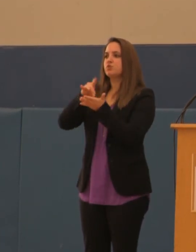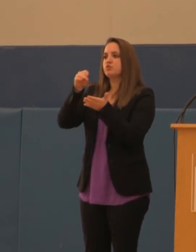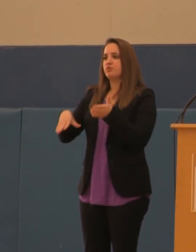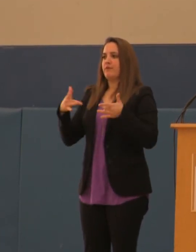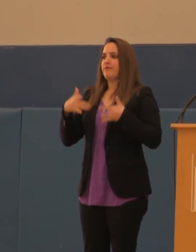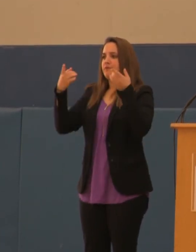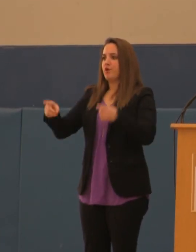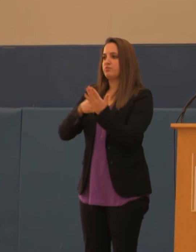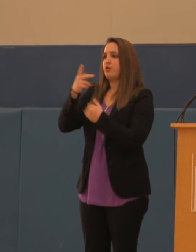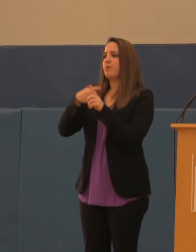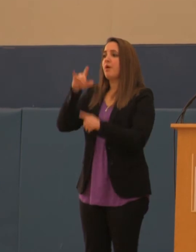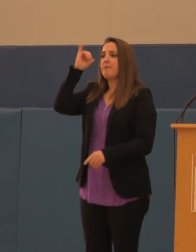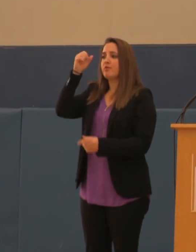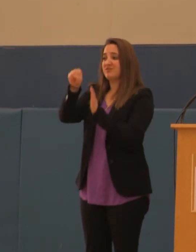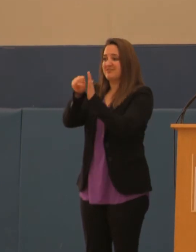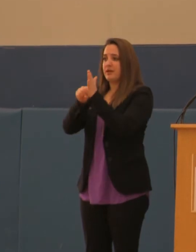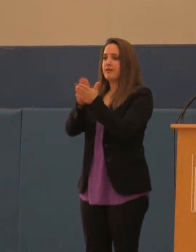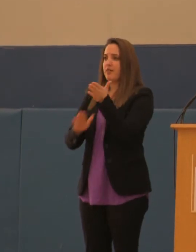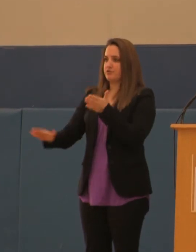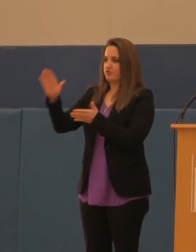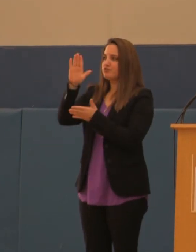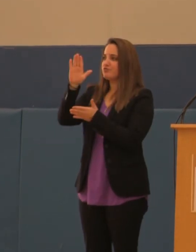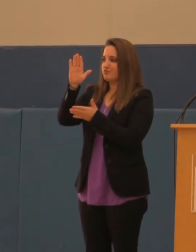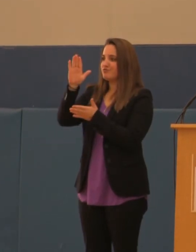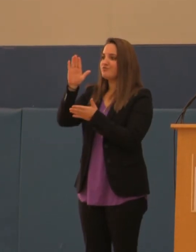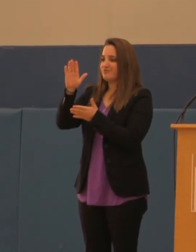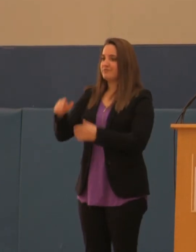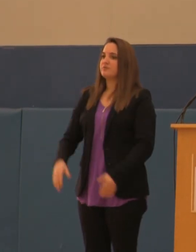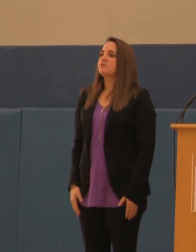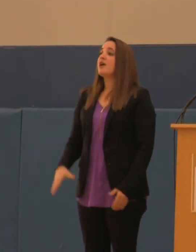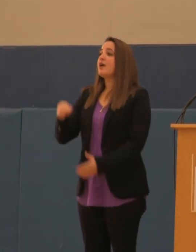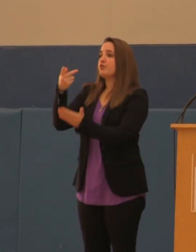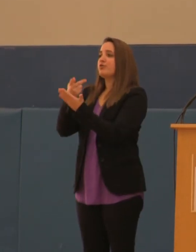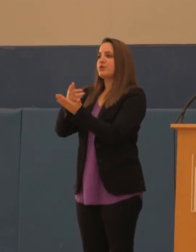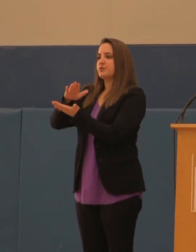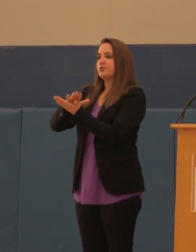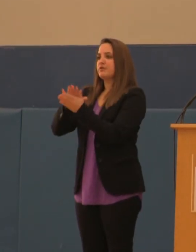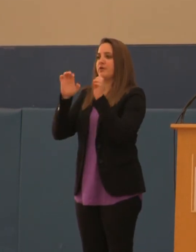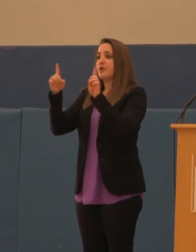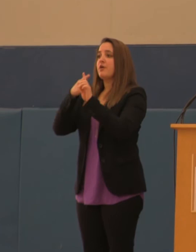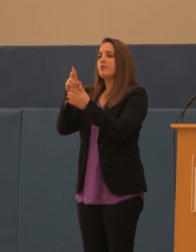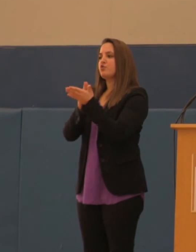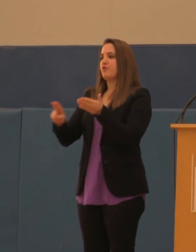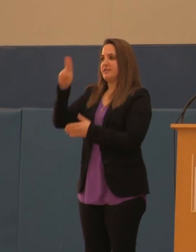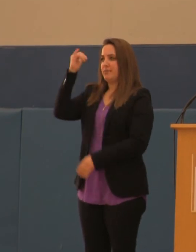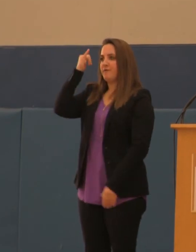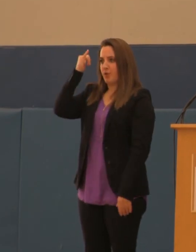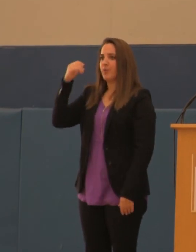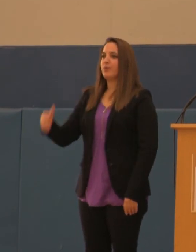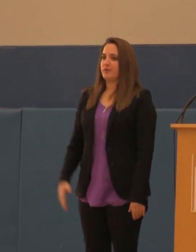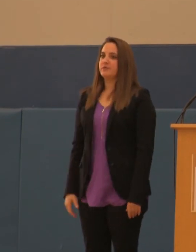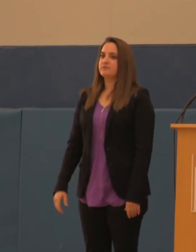program at Buffalo State College and in the Graduate School of Education at the University of Buffalo.